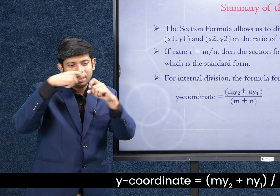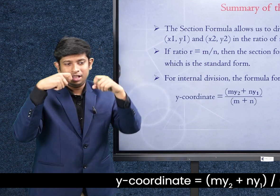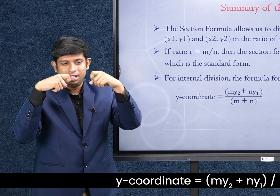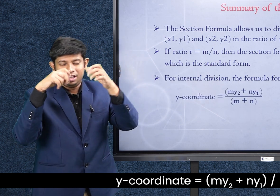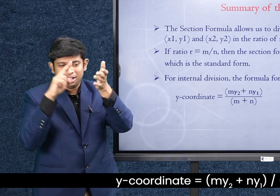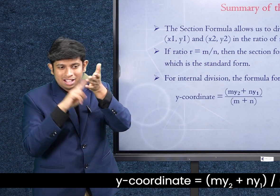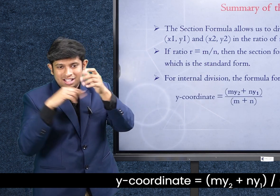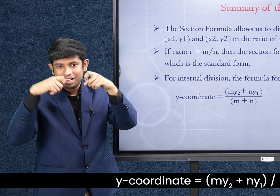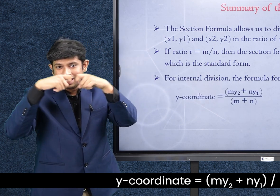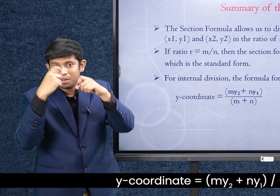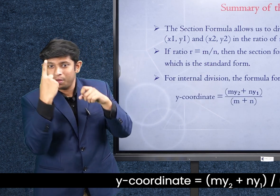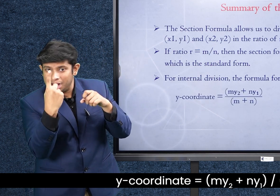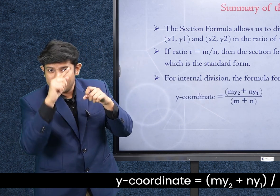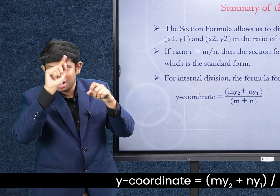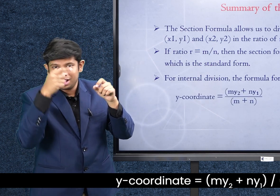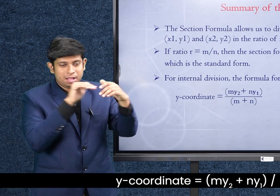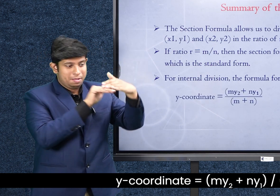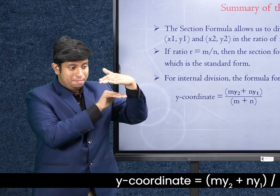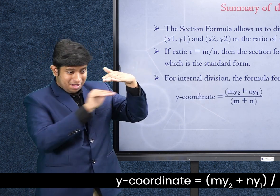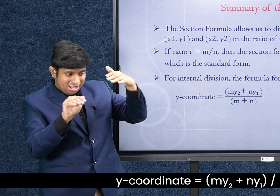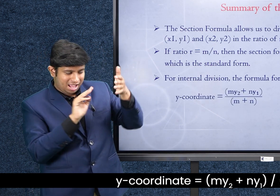coordinate my2 plus ny1 by m plus n.